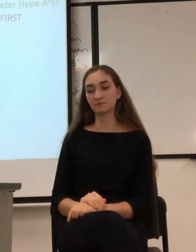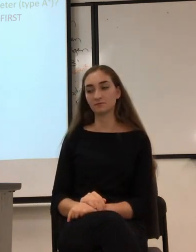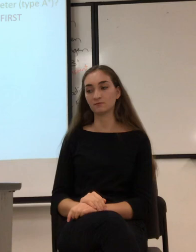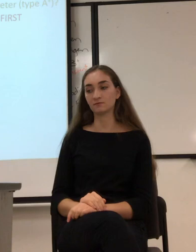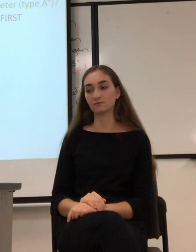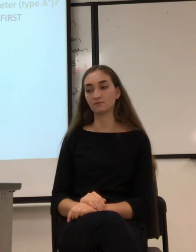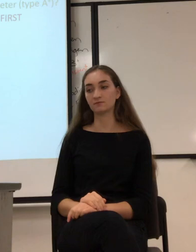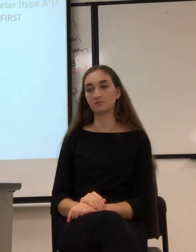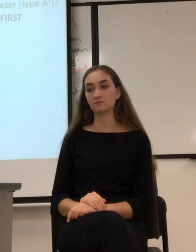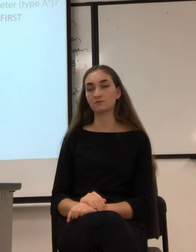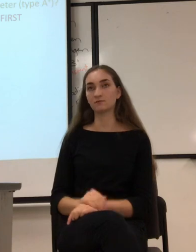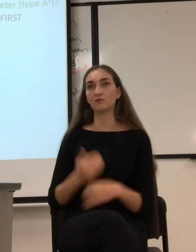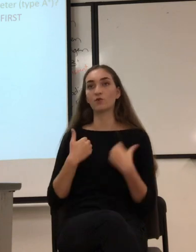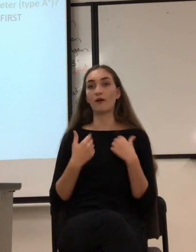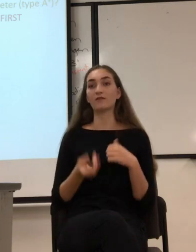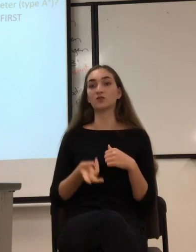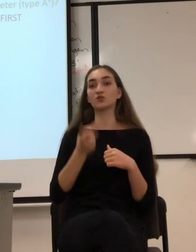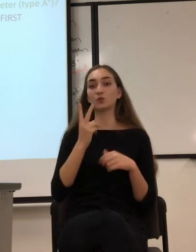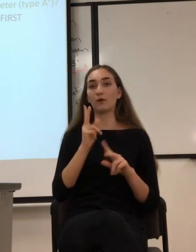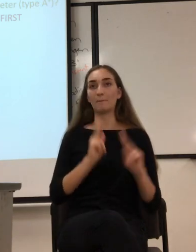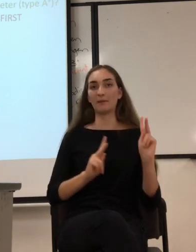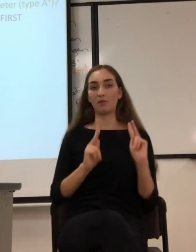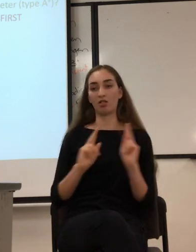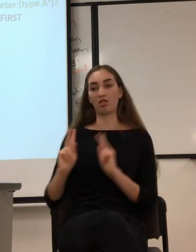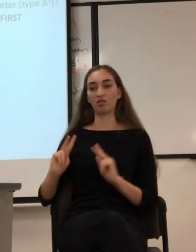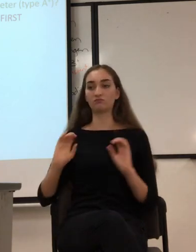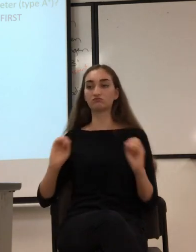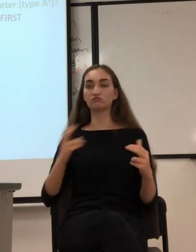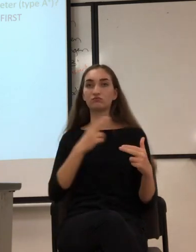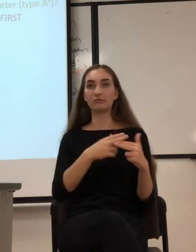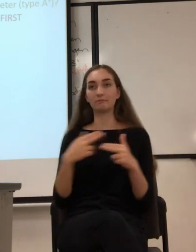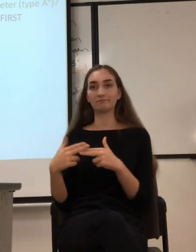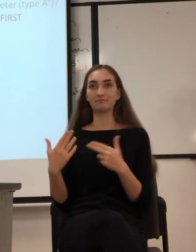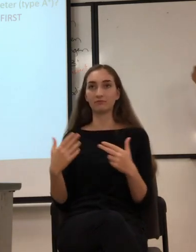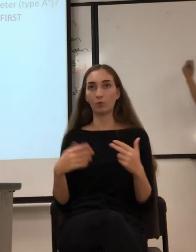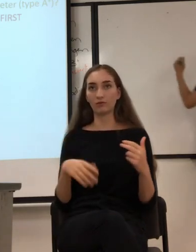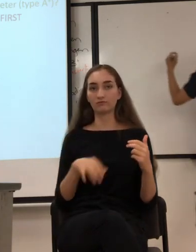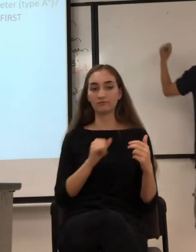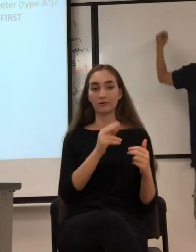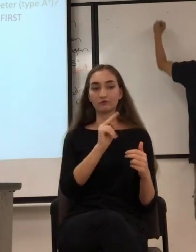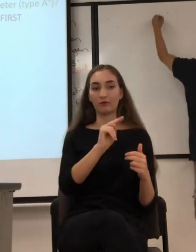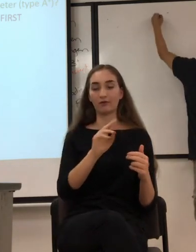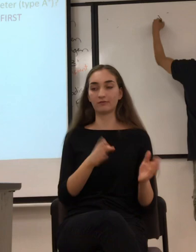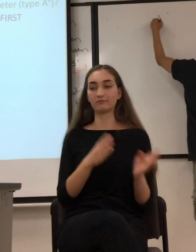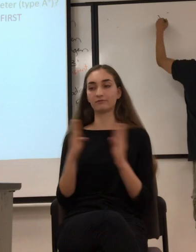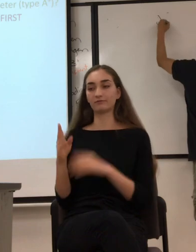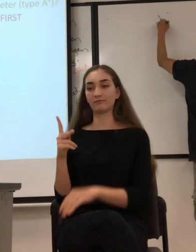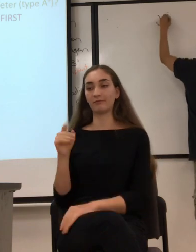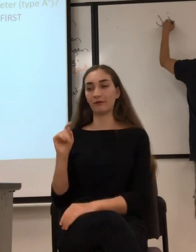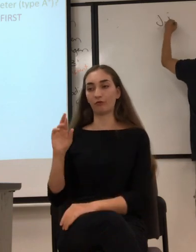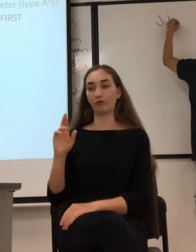So we got two people, give them names in this example, John and Peter.